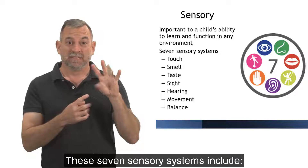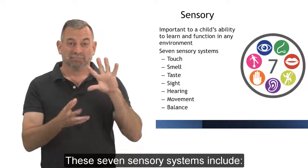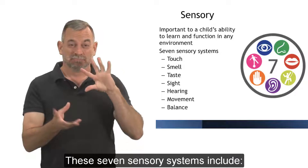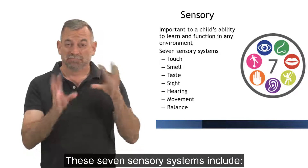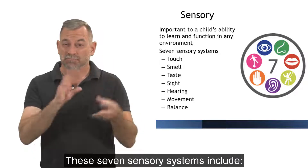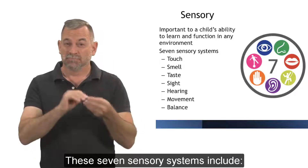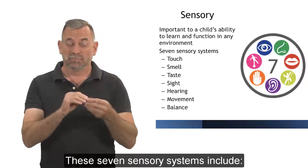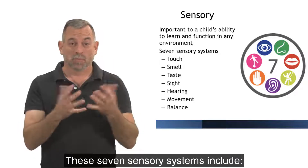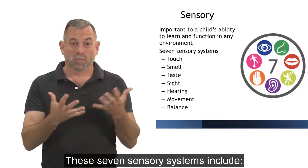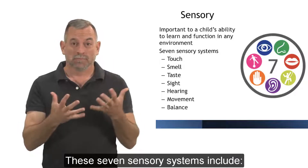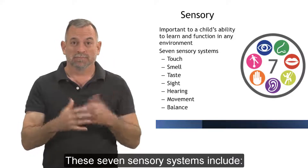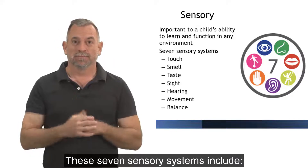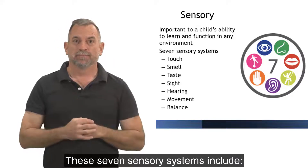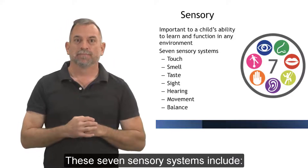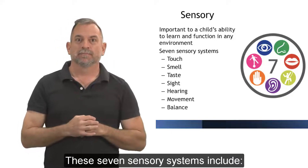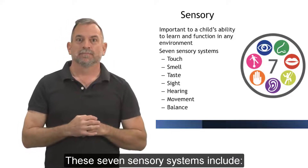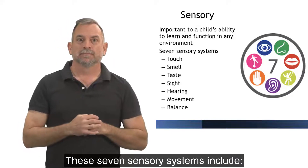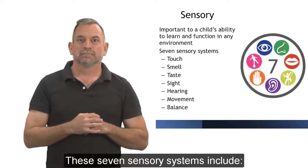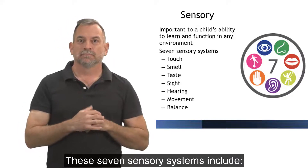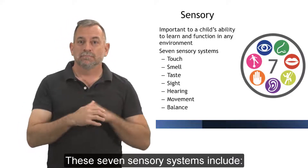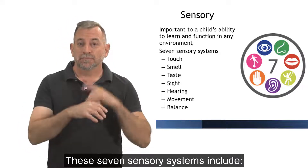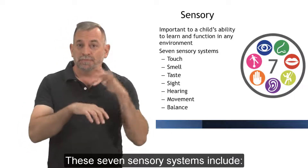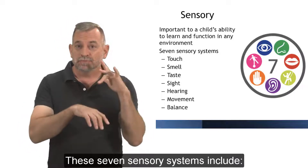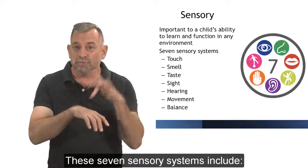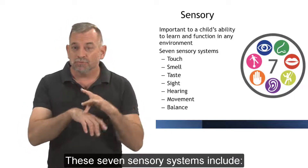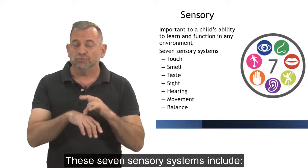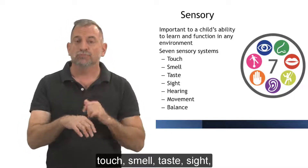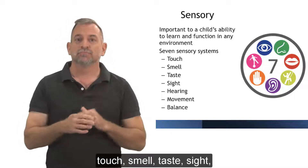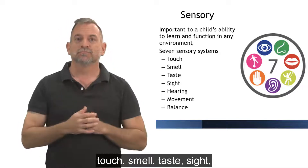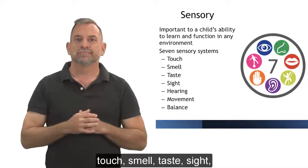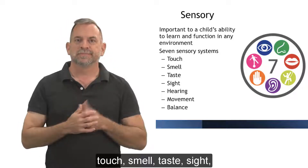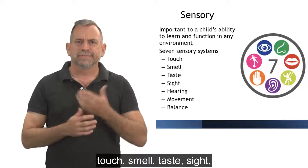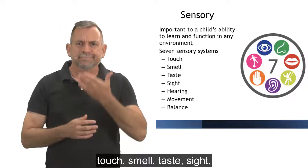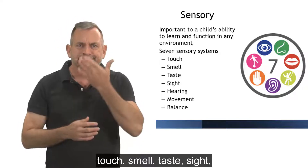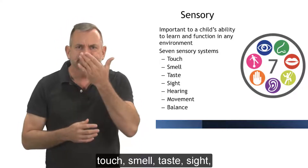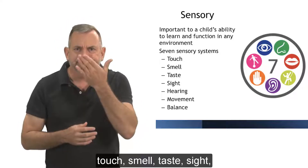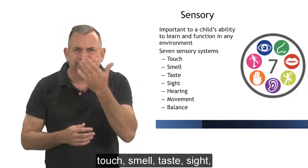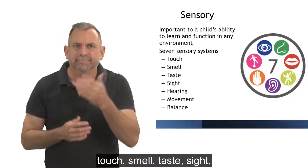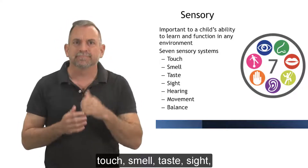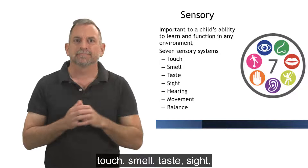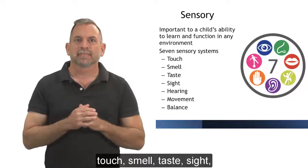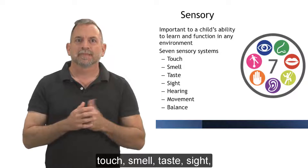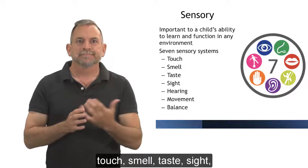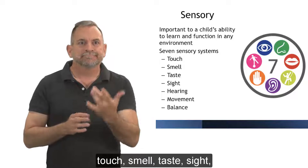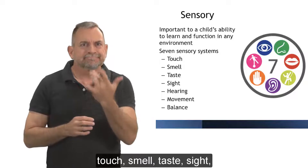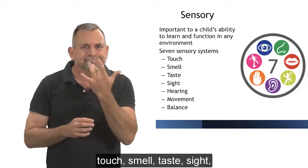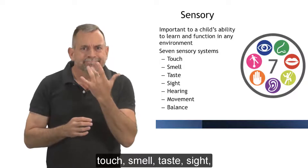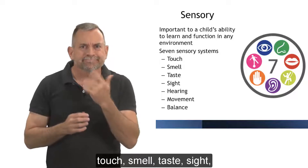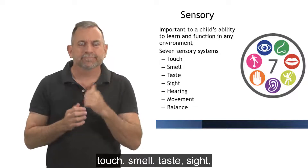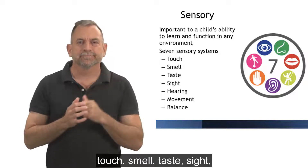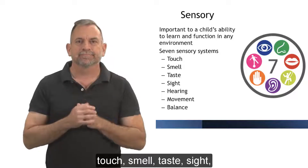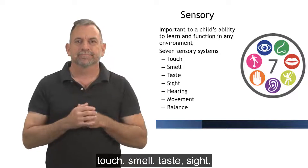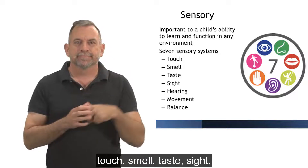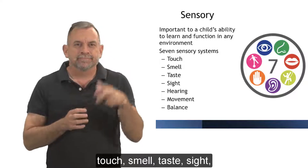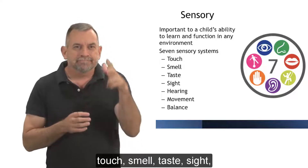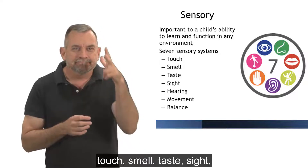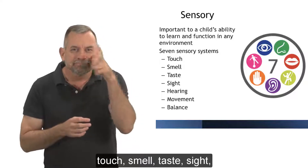7 sensory systems include touch, smell, taste,